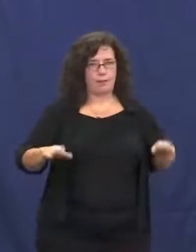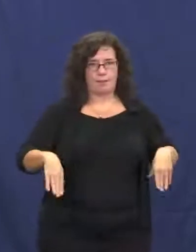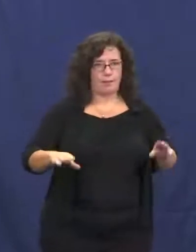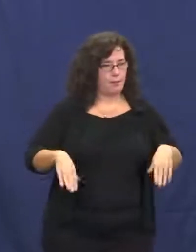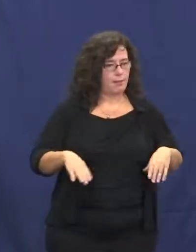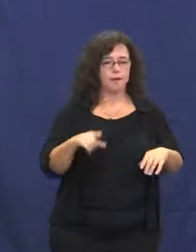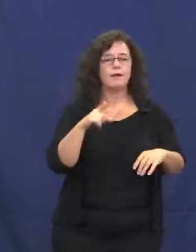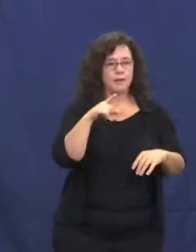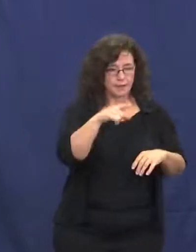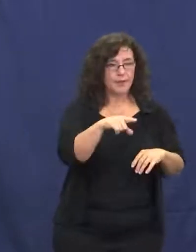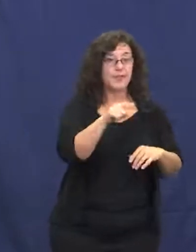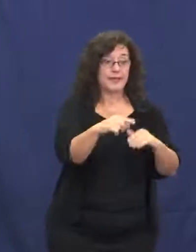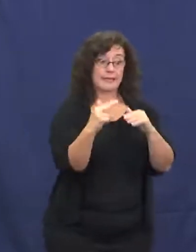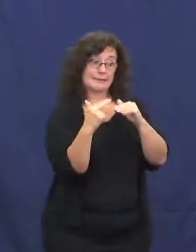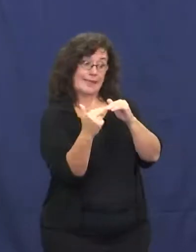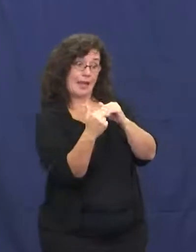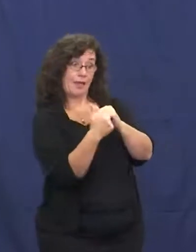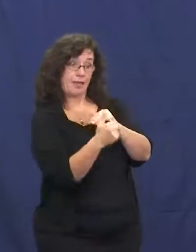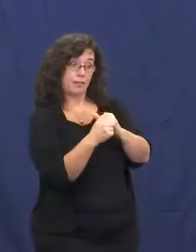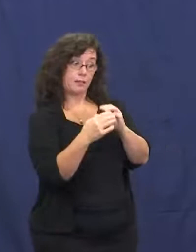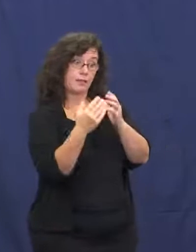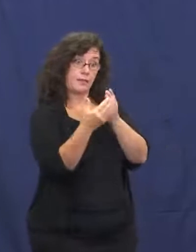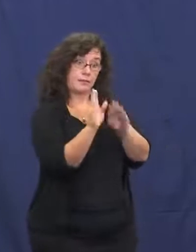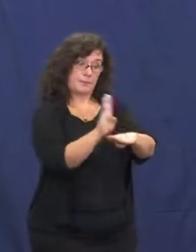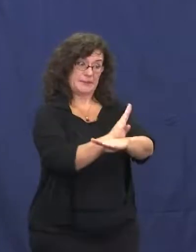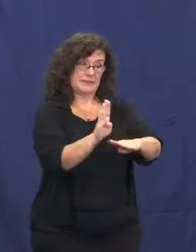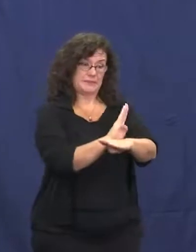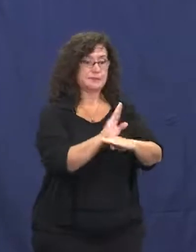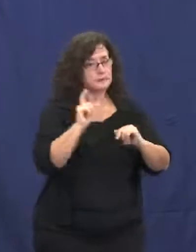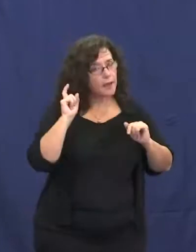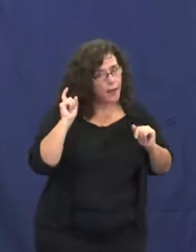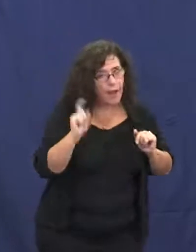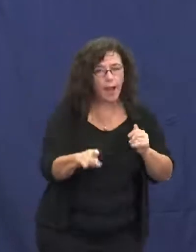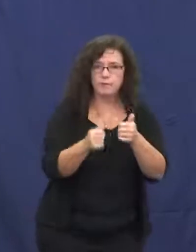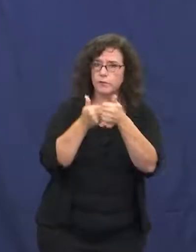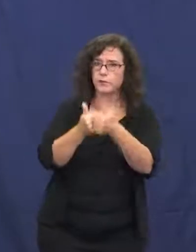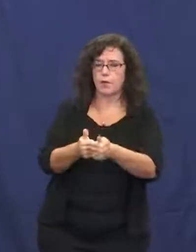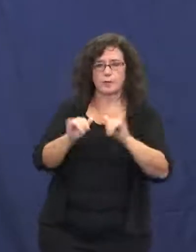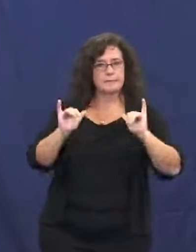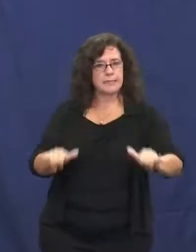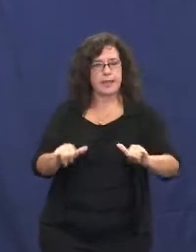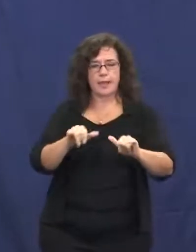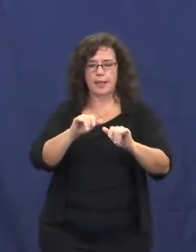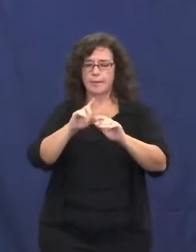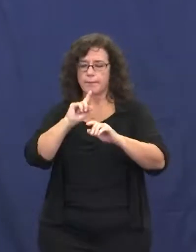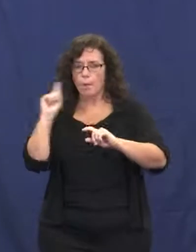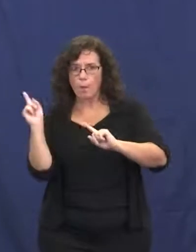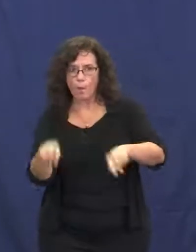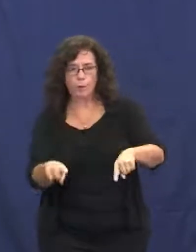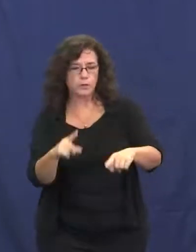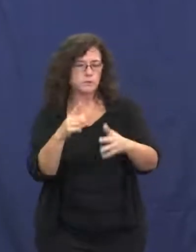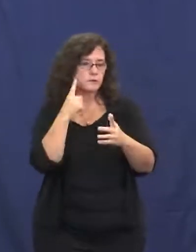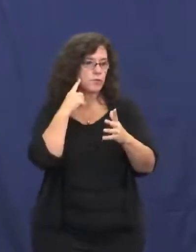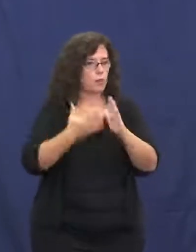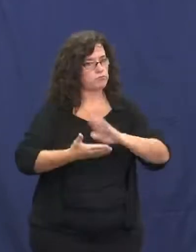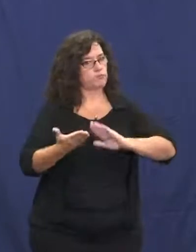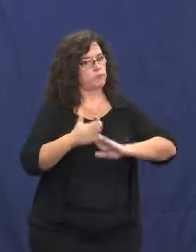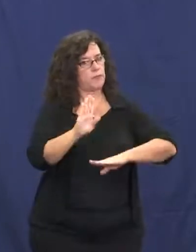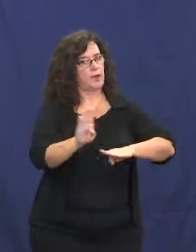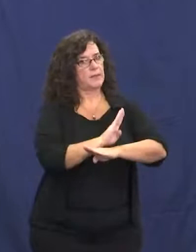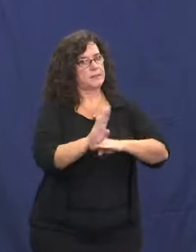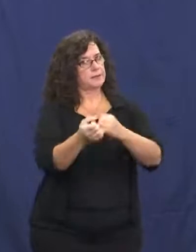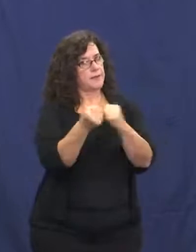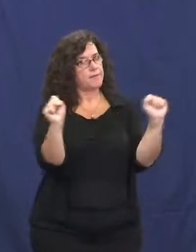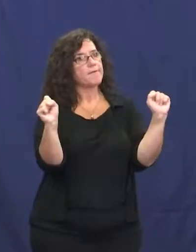by the state's guidance on safe opening of indoor operations. And so we urge all nail